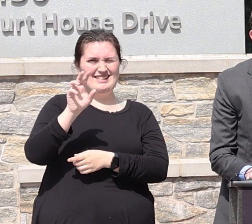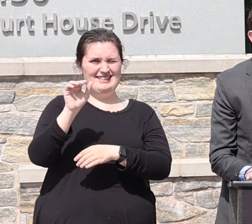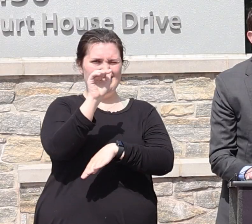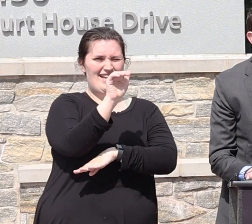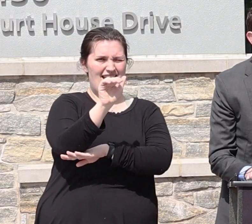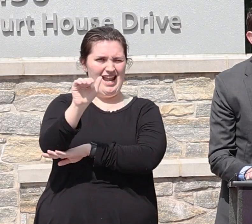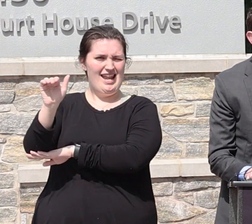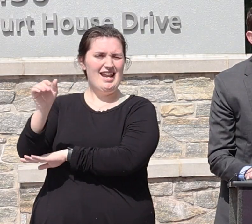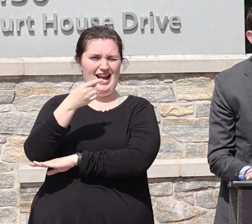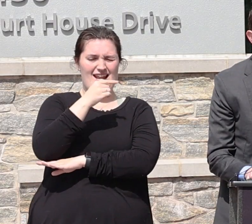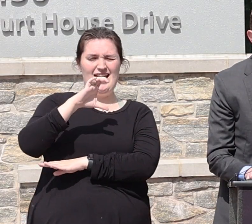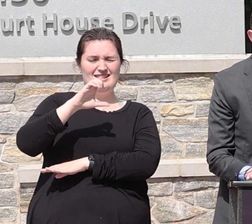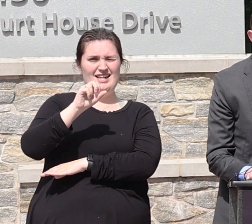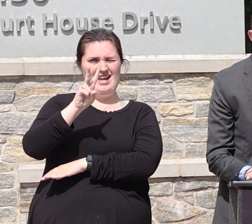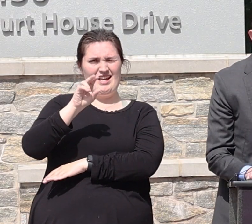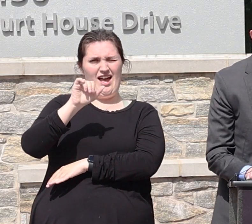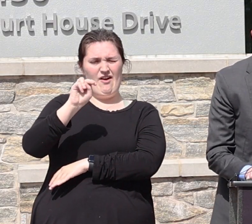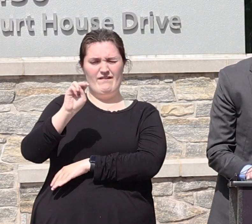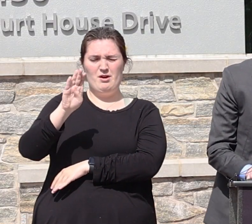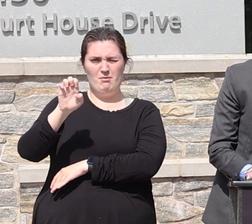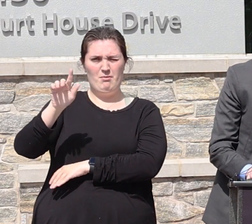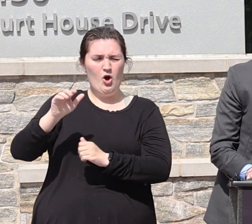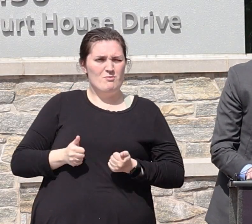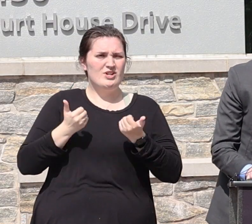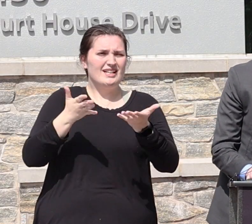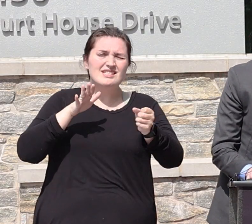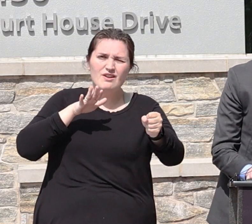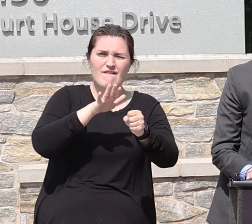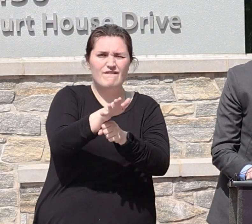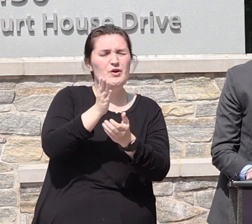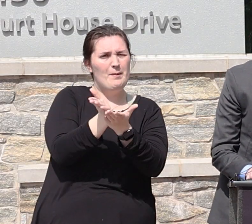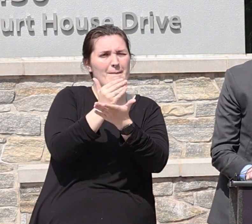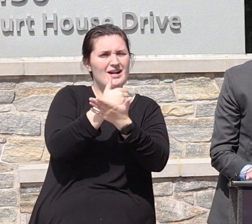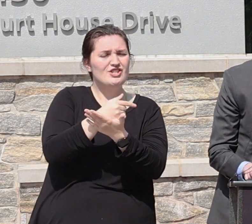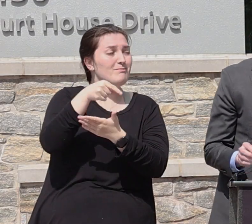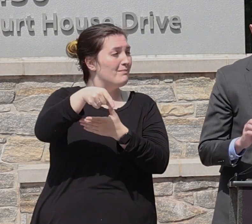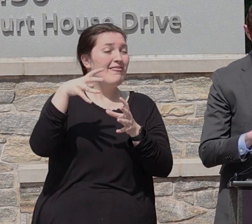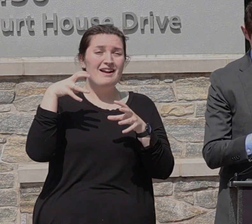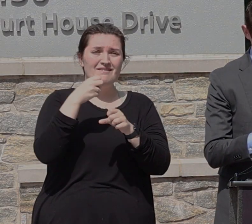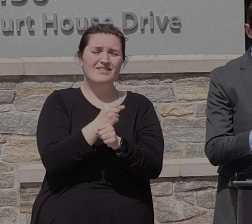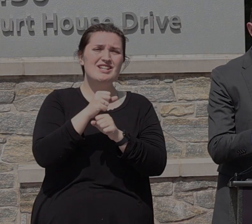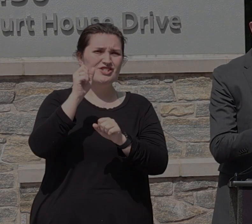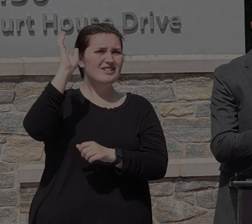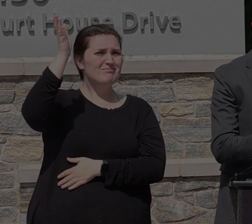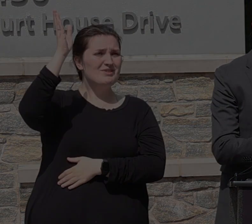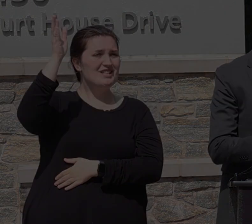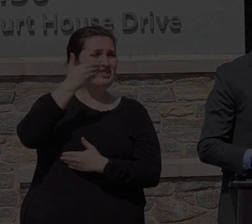FY27 operating budget for Howard County. With that, this concludes our press conference. Thank you.